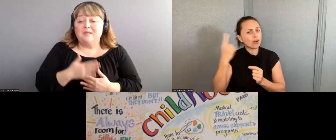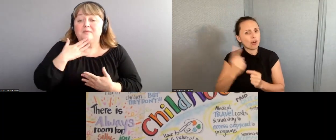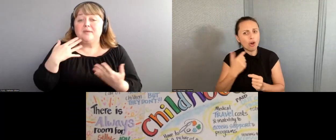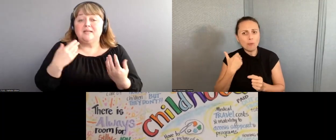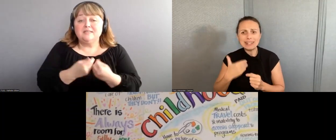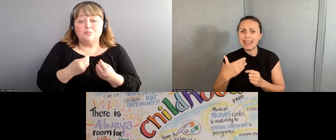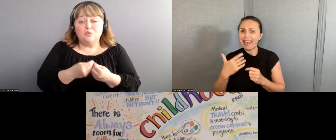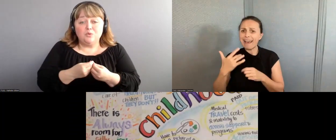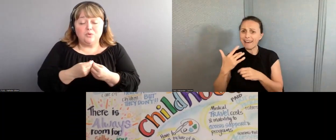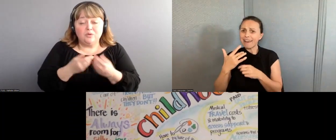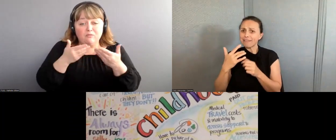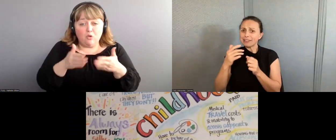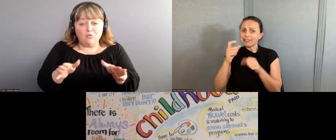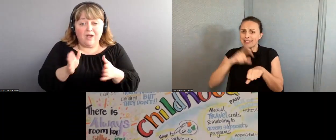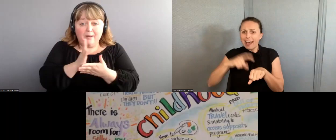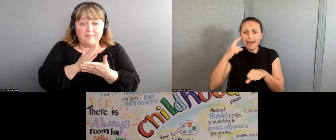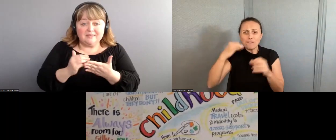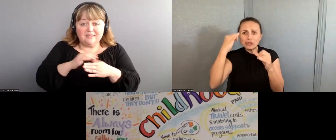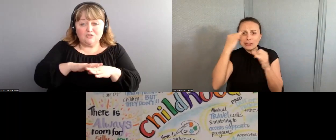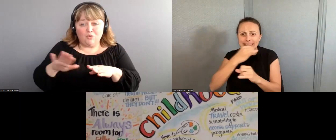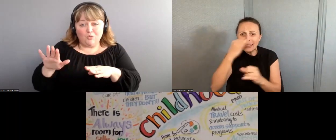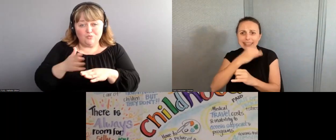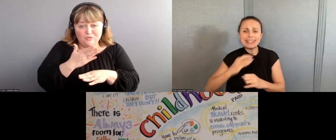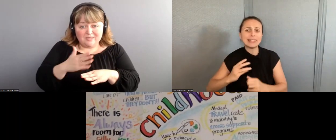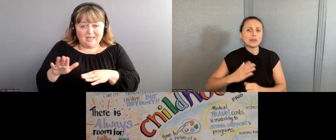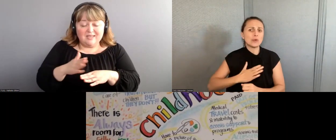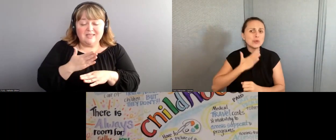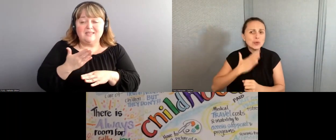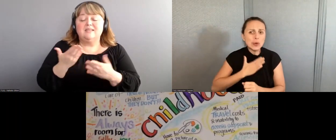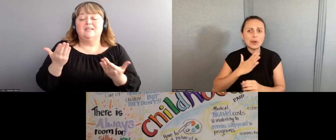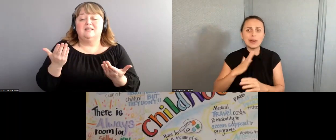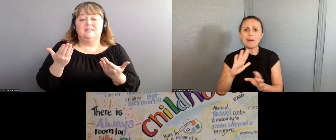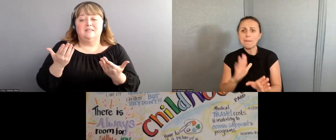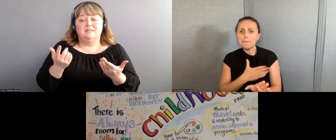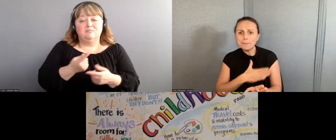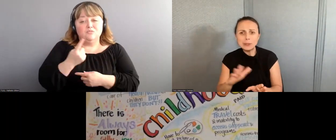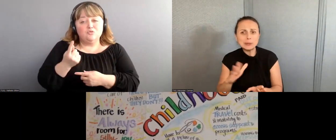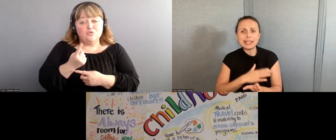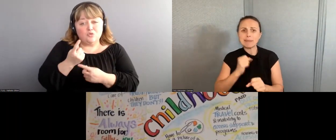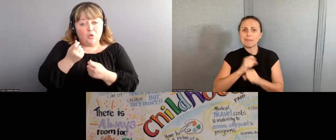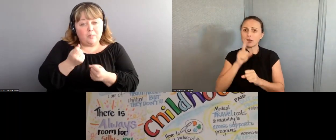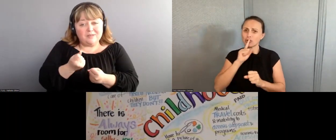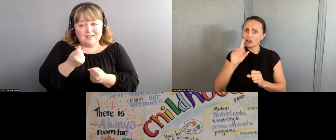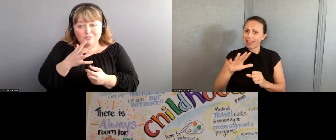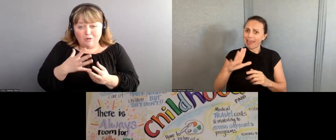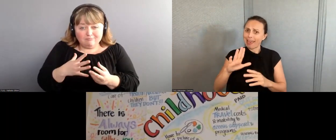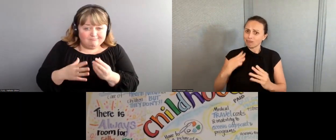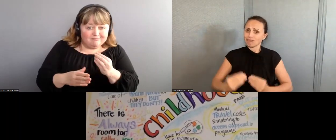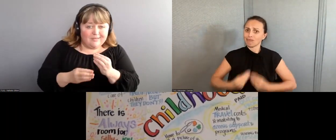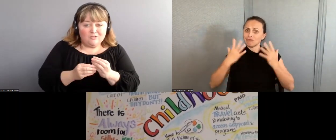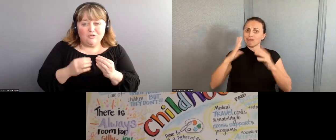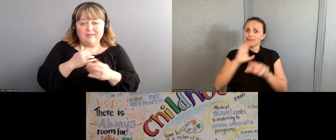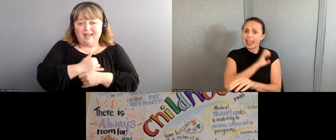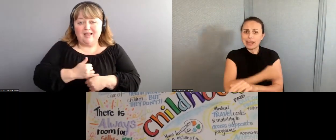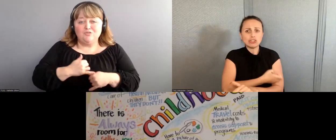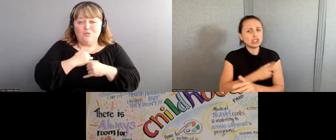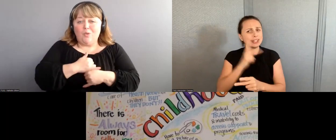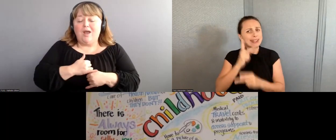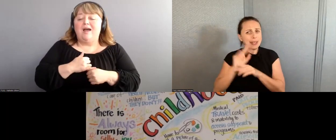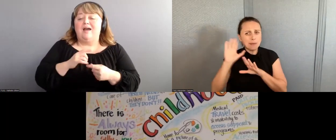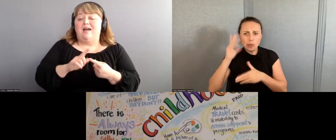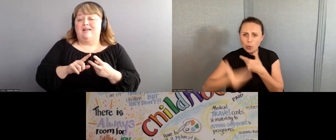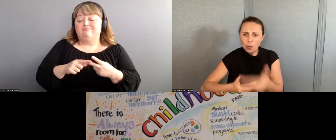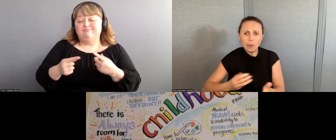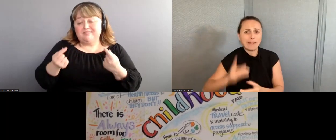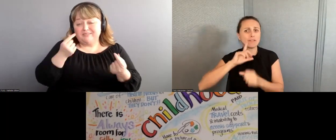for silly and joy and music, and just like making sure that we get fueled up by that to keep going in this advocacy